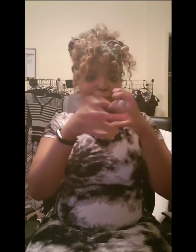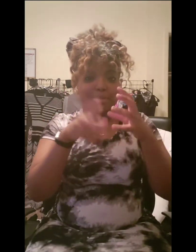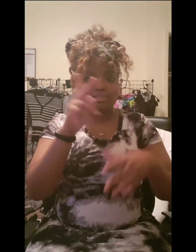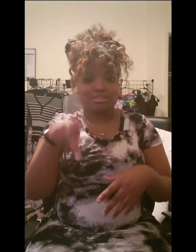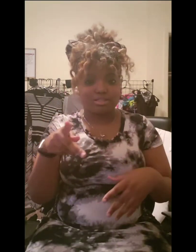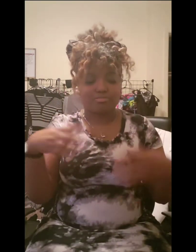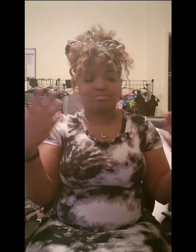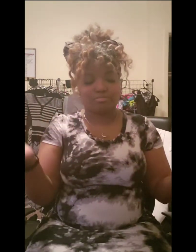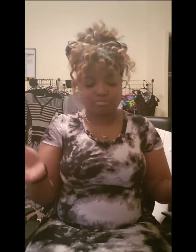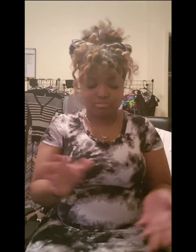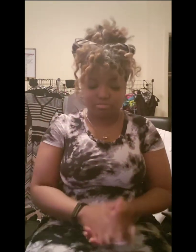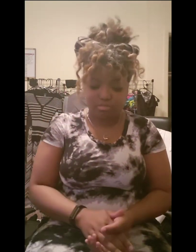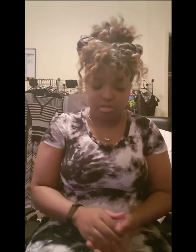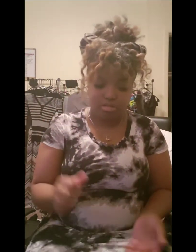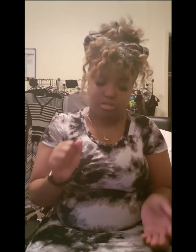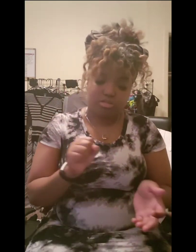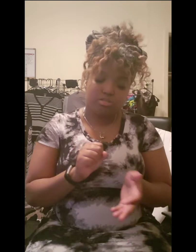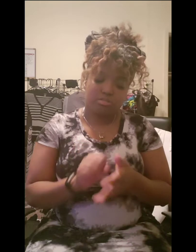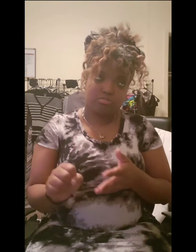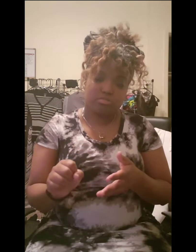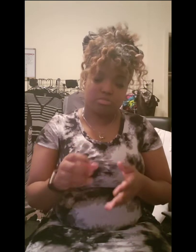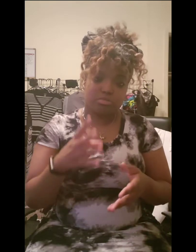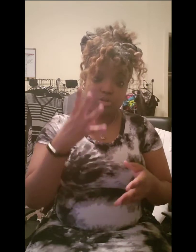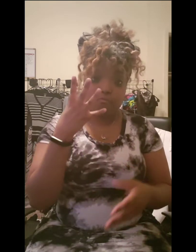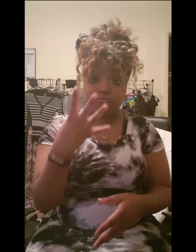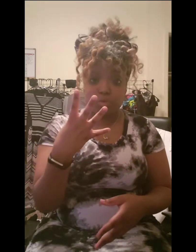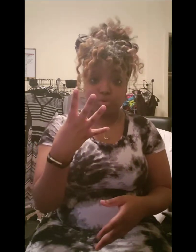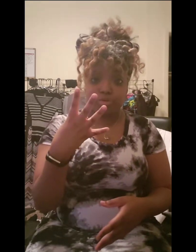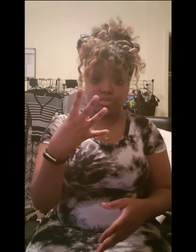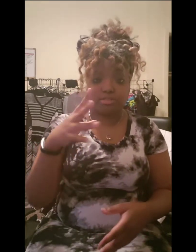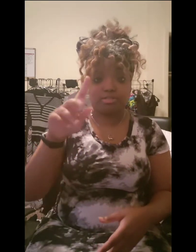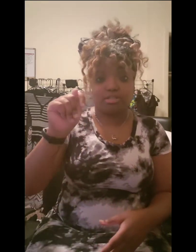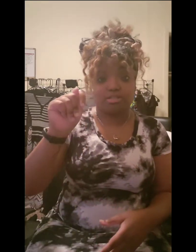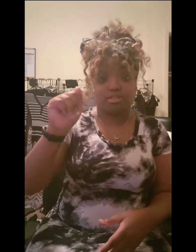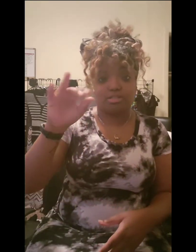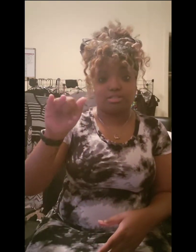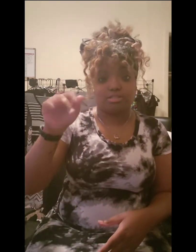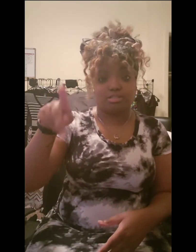even more extraordinary than we thought. And I am okay with that.